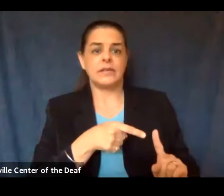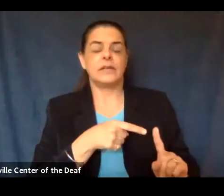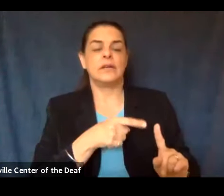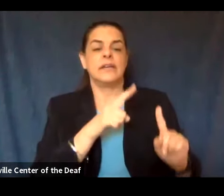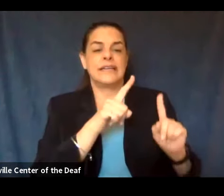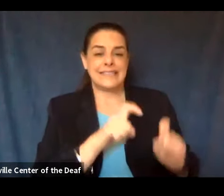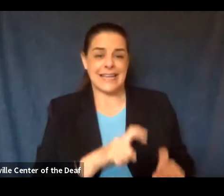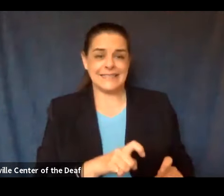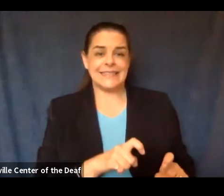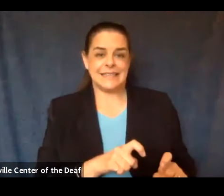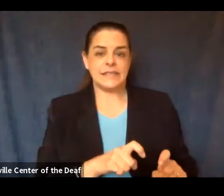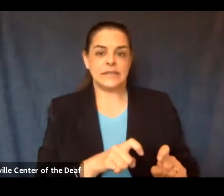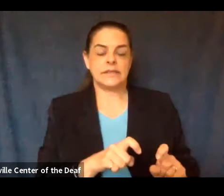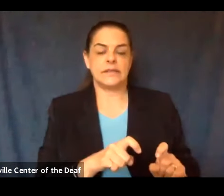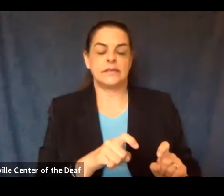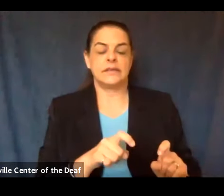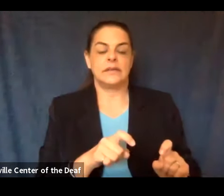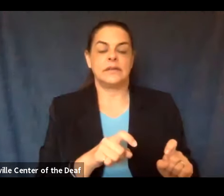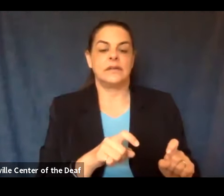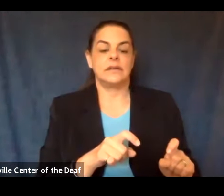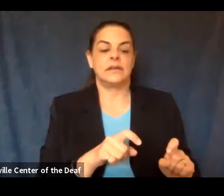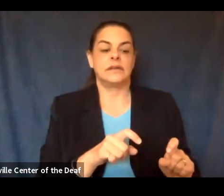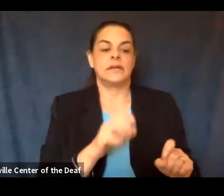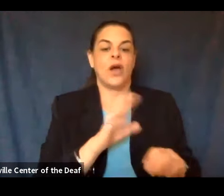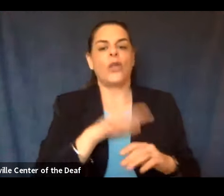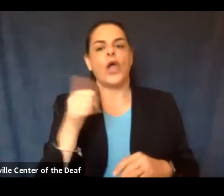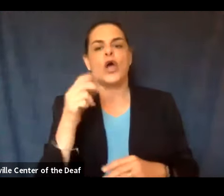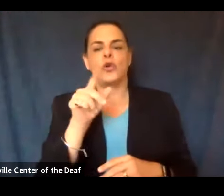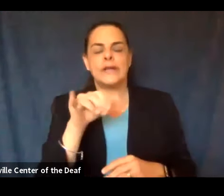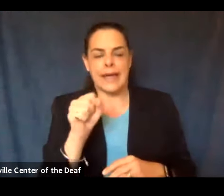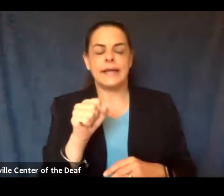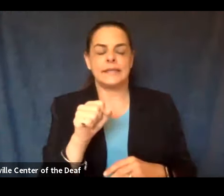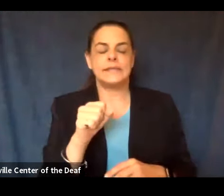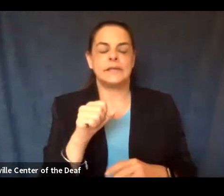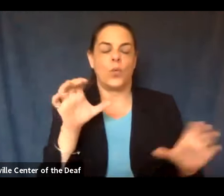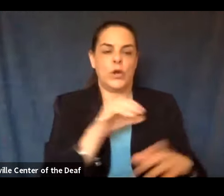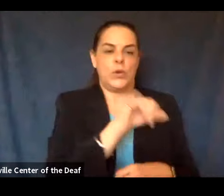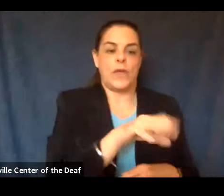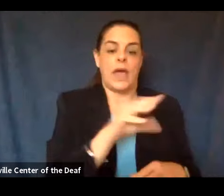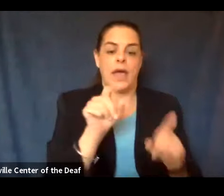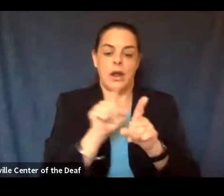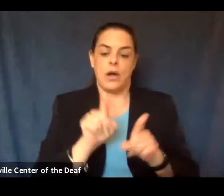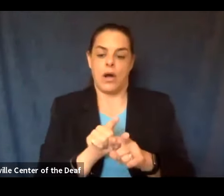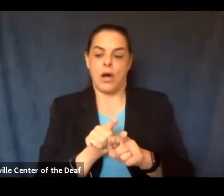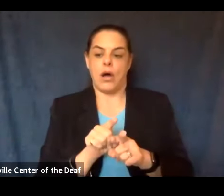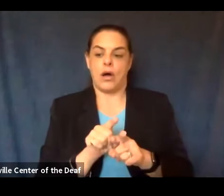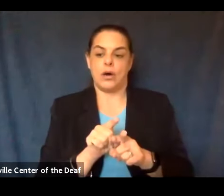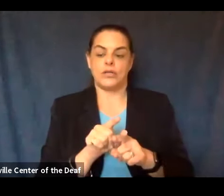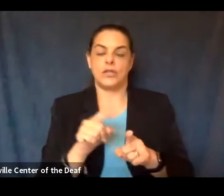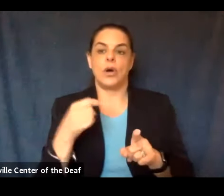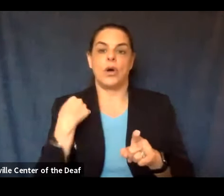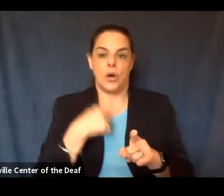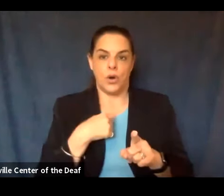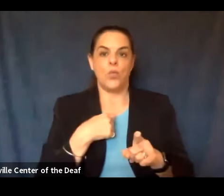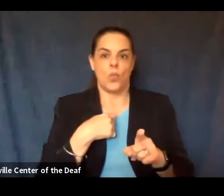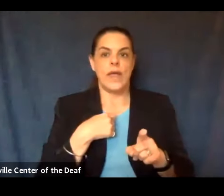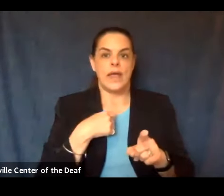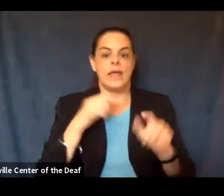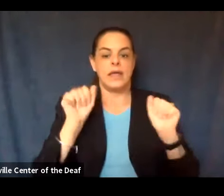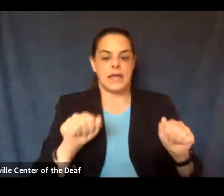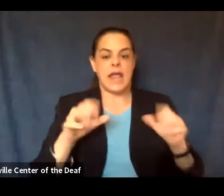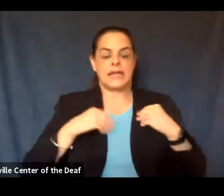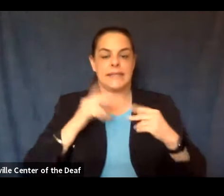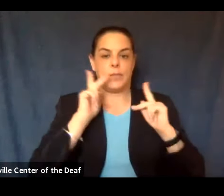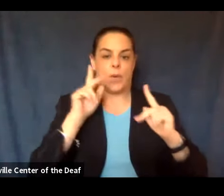testing that we need to do on the other days. And we're also available for walk-in testing for folks who need to be tested. When we're doing our